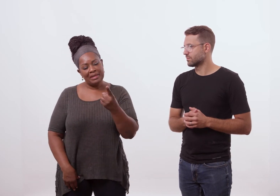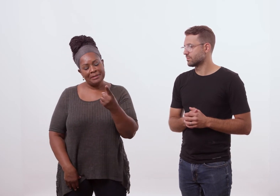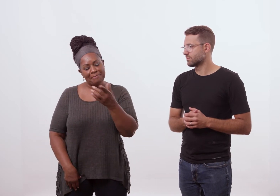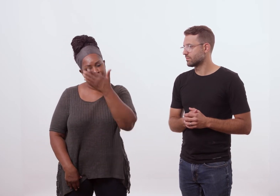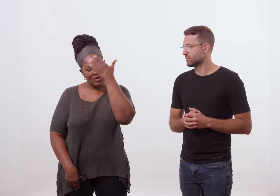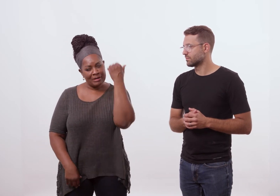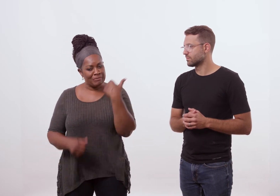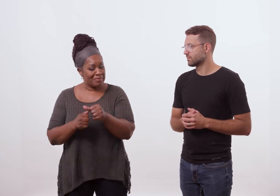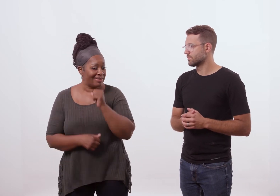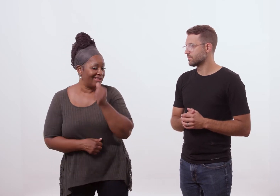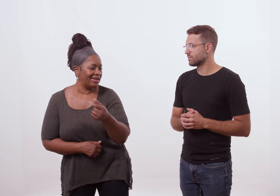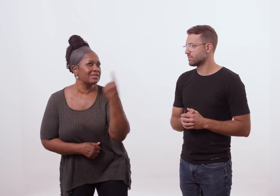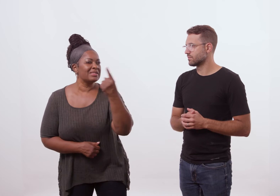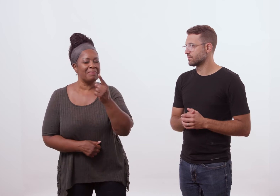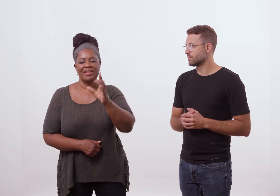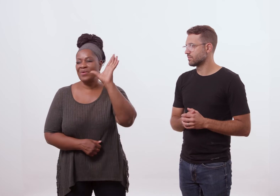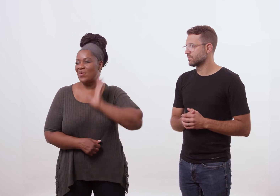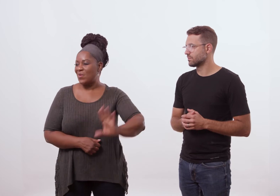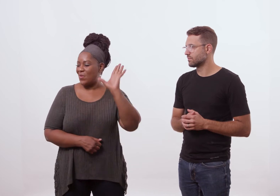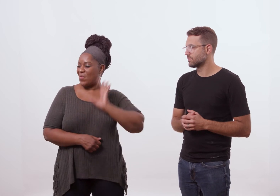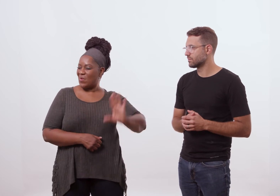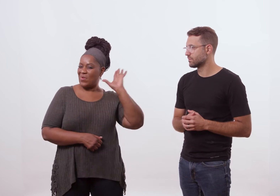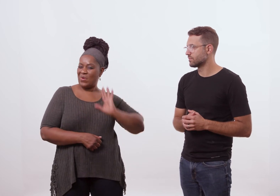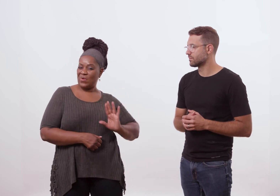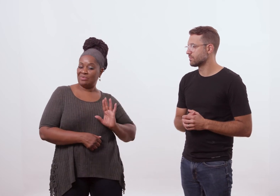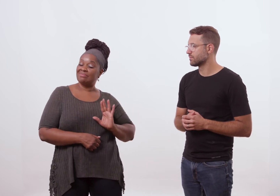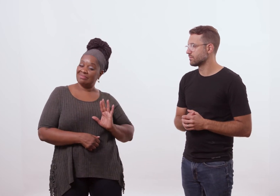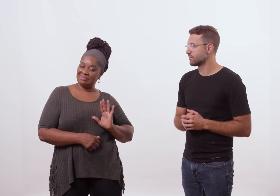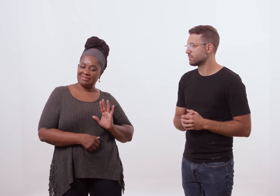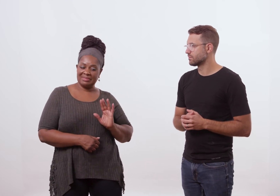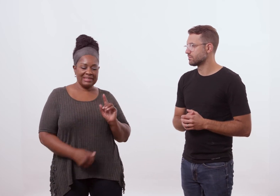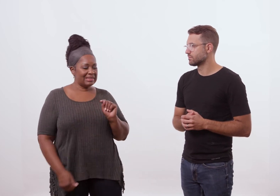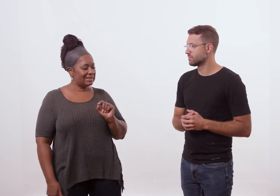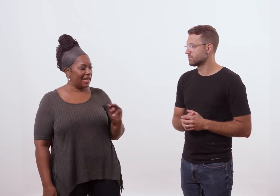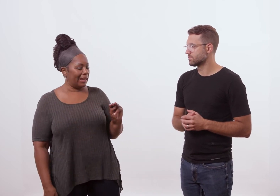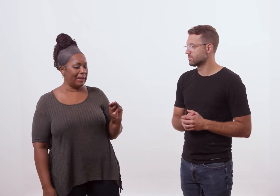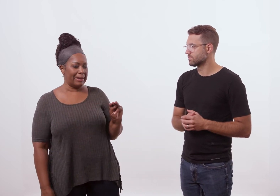forgotten. Something older than old. Tam.